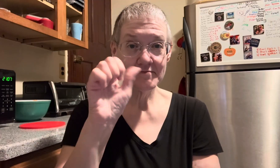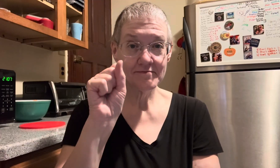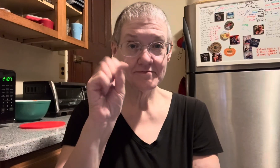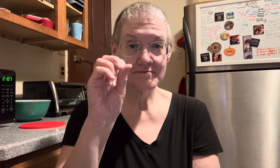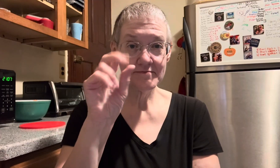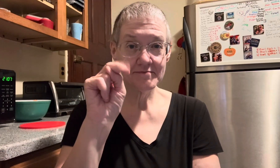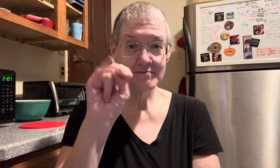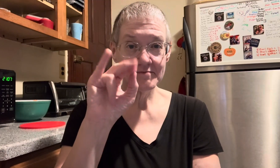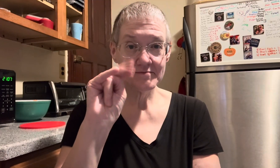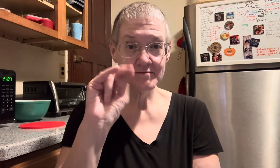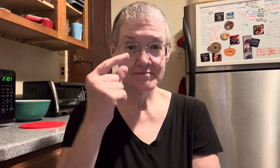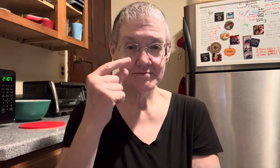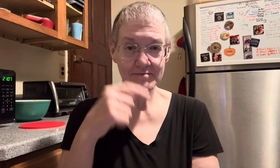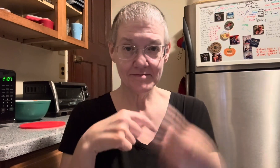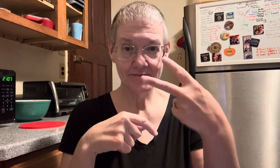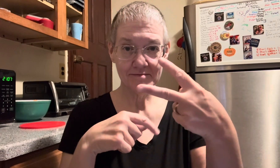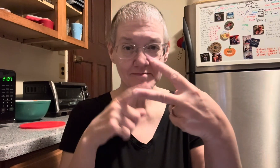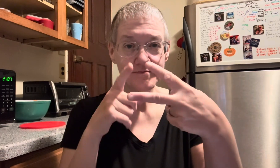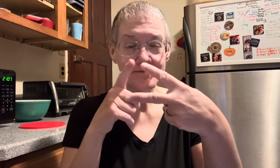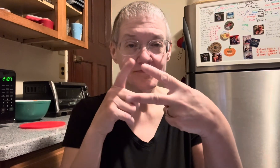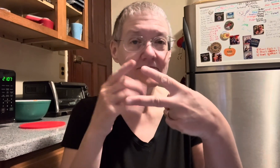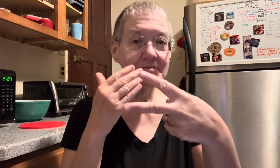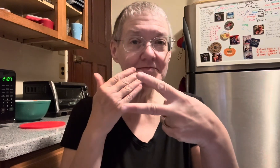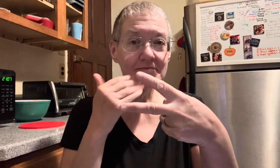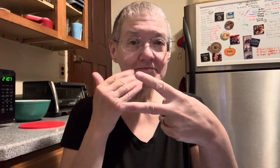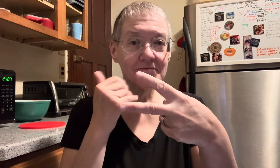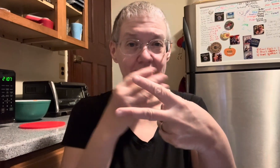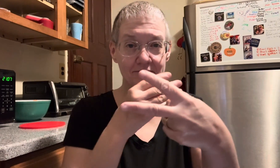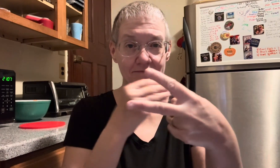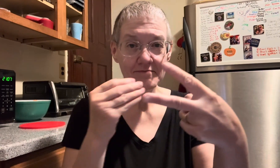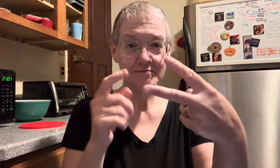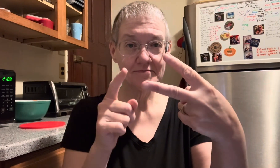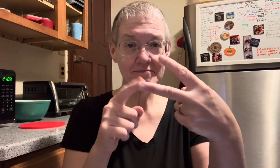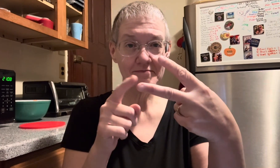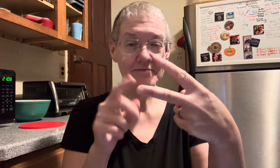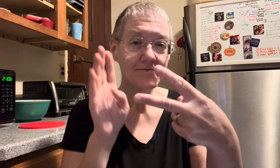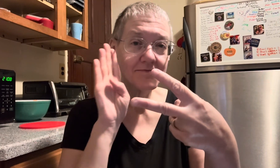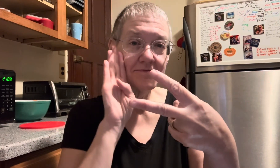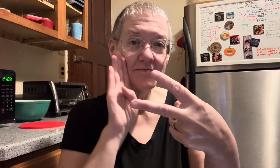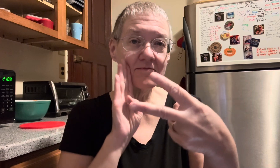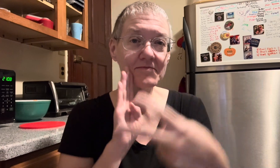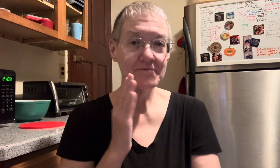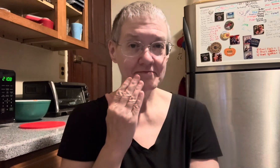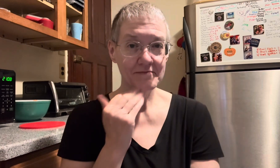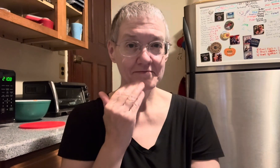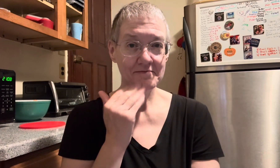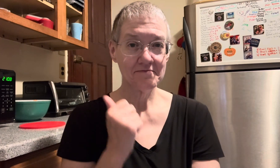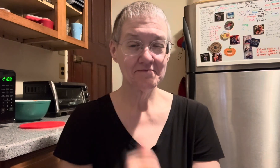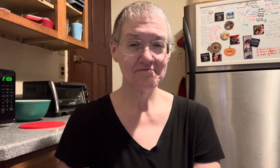In the seasoning, there's 2. There's sugar and brown sugar.